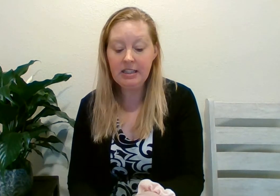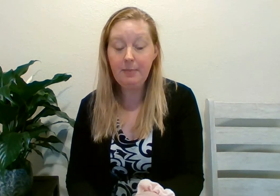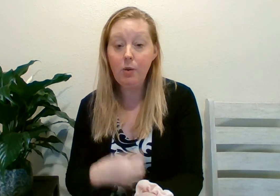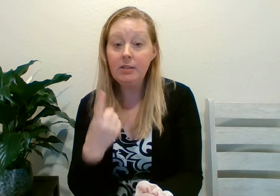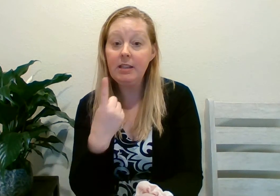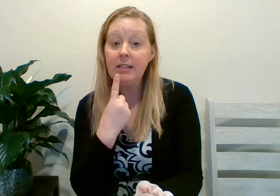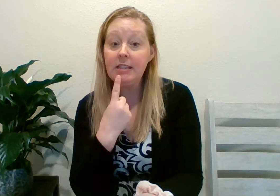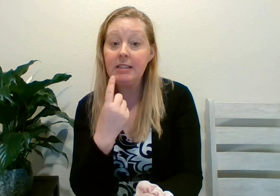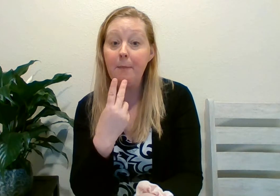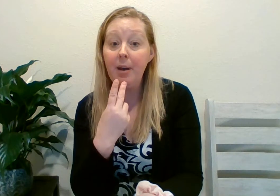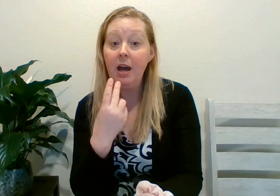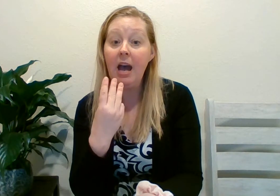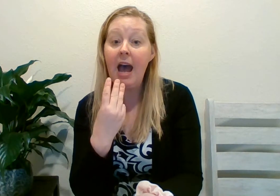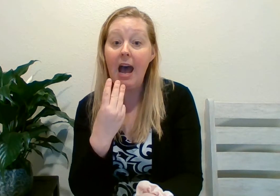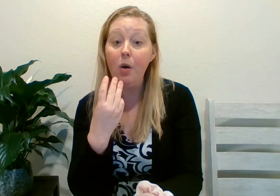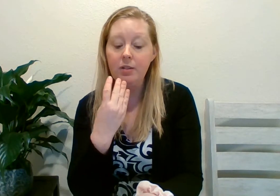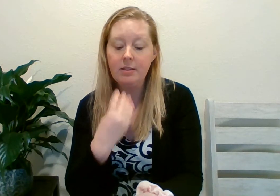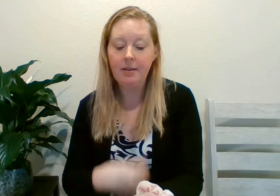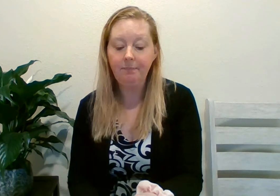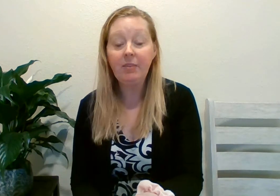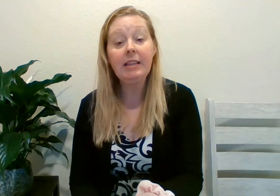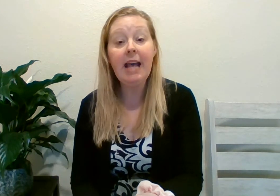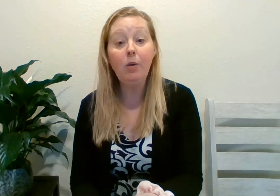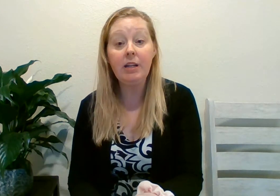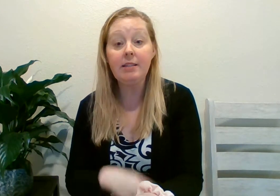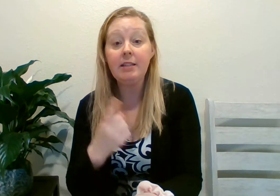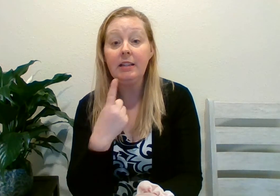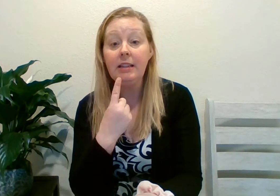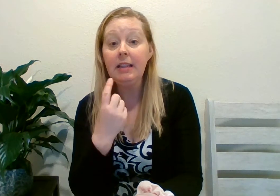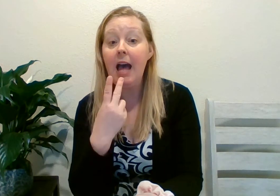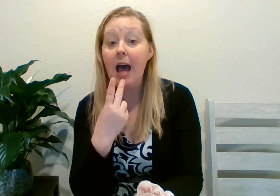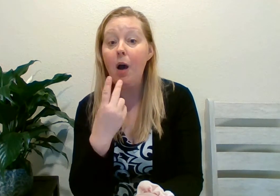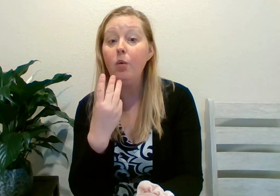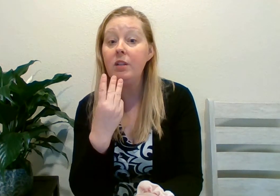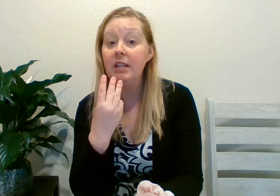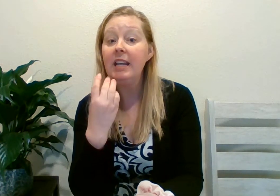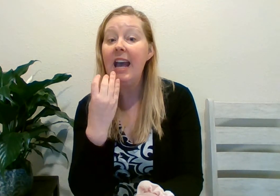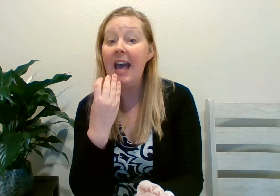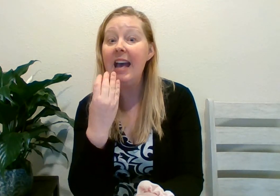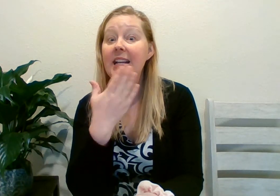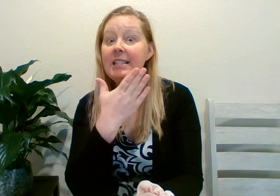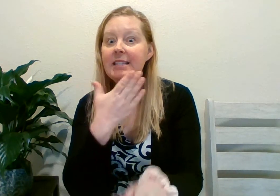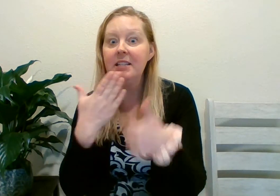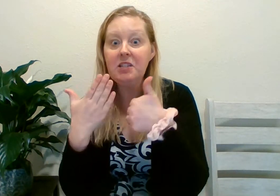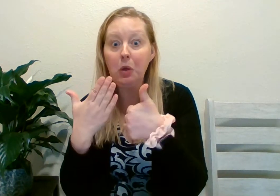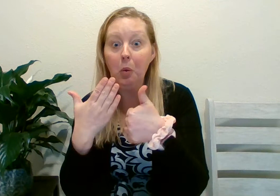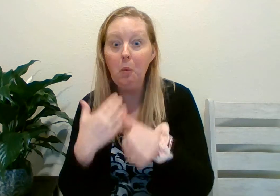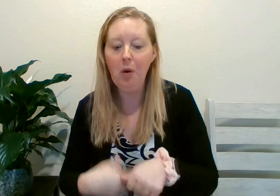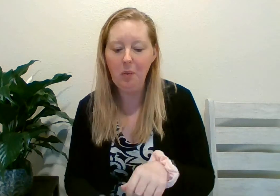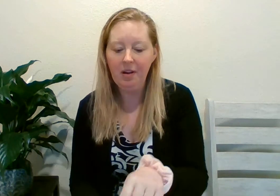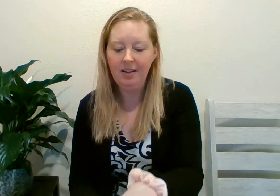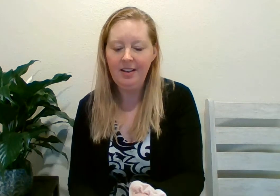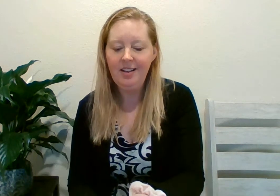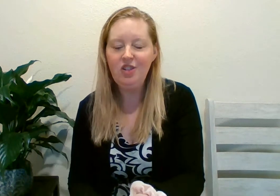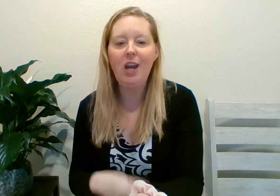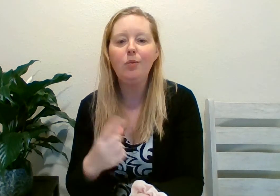Spouse. S. P. Ow. S. Loudest. L. Ow. D. Eh. S. T. Whoa. Shout.